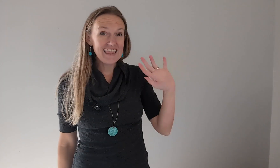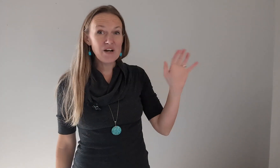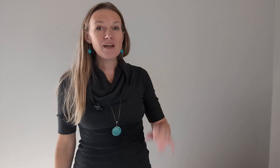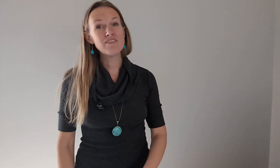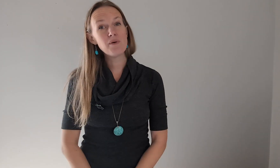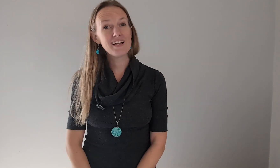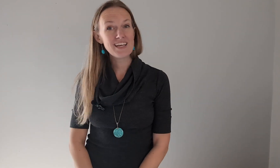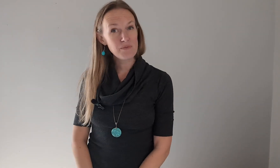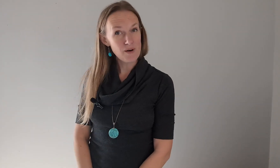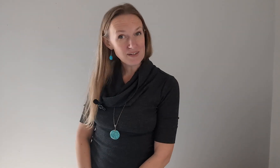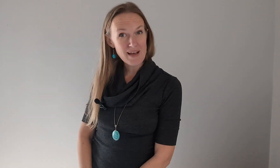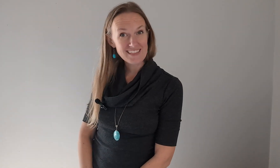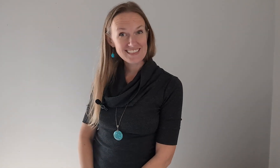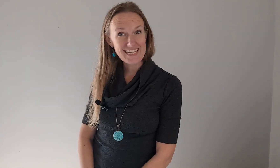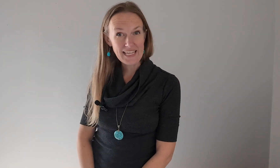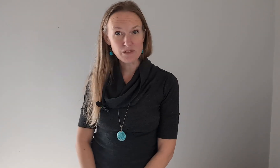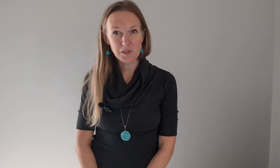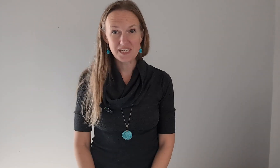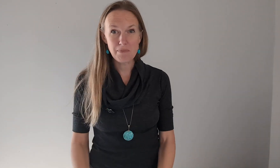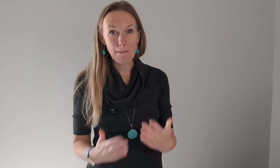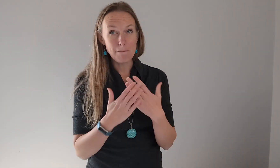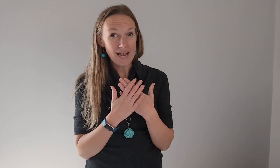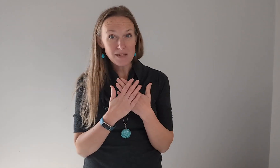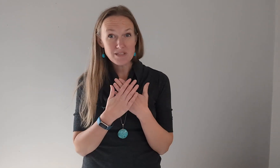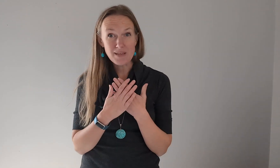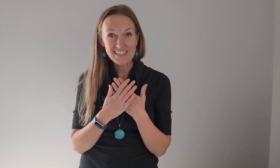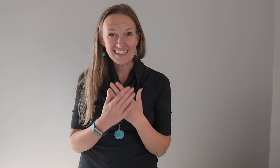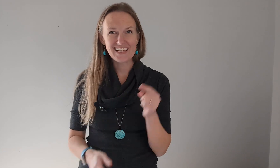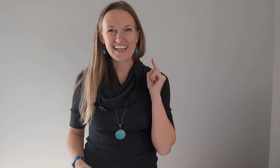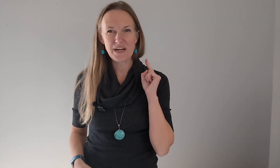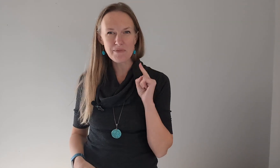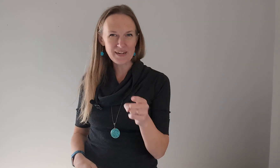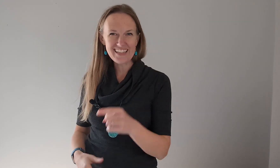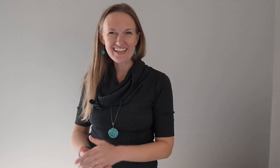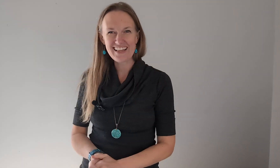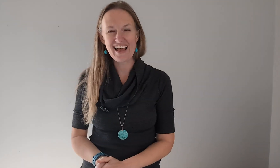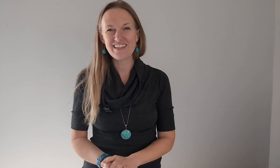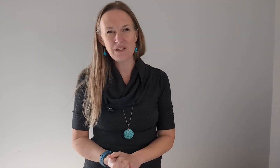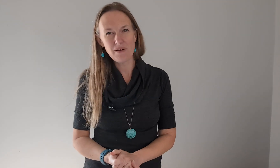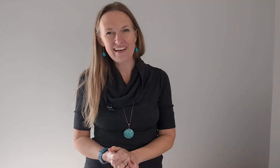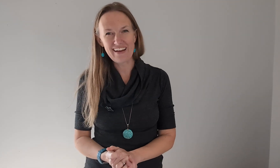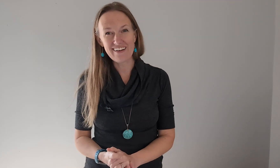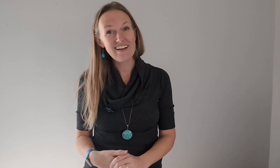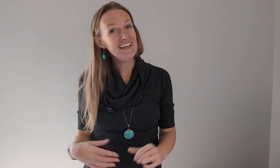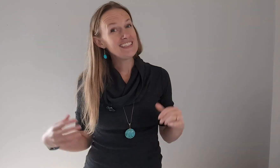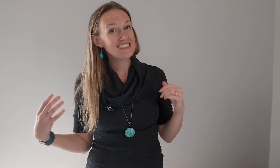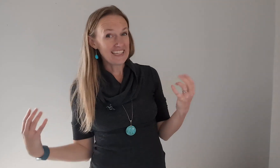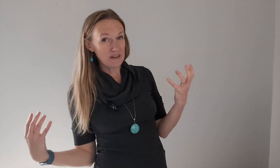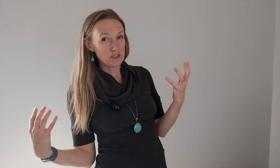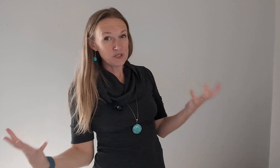Hello everyone and welcome back to Sign Language Worship. My name is Mandy and I'm really glad that you are here. Sign Language